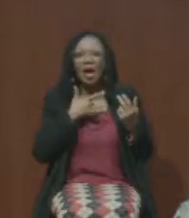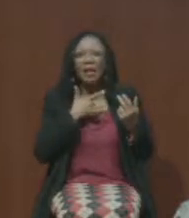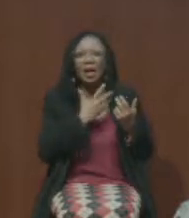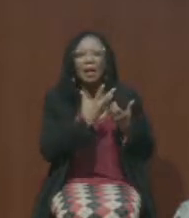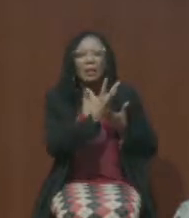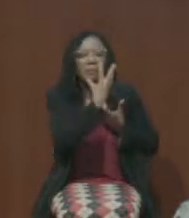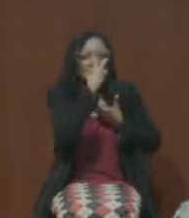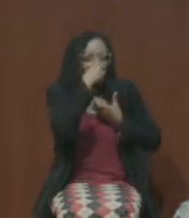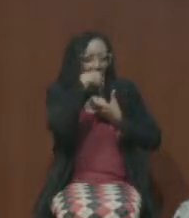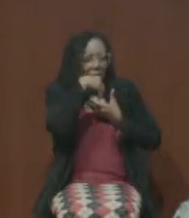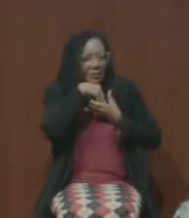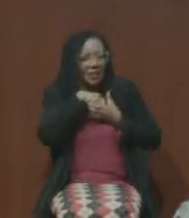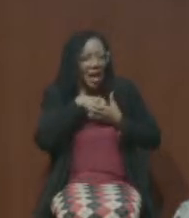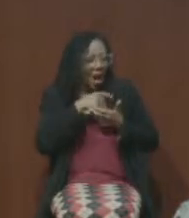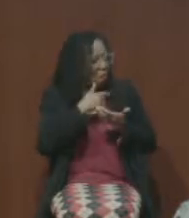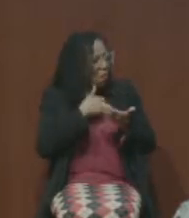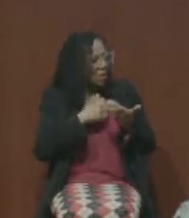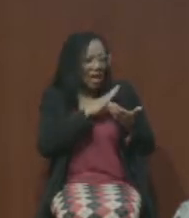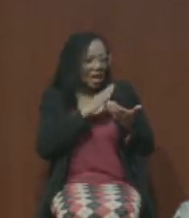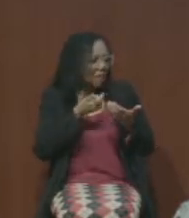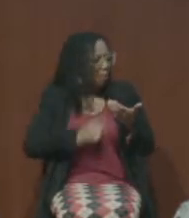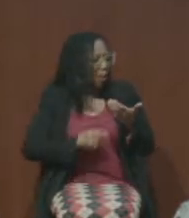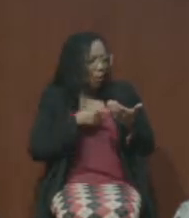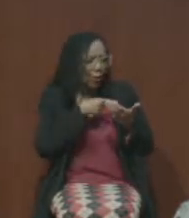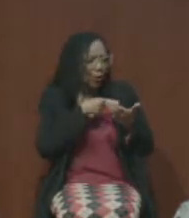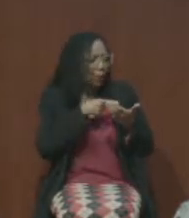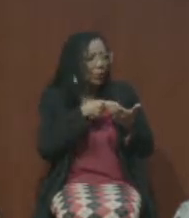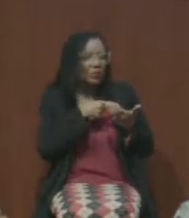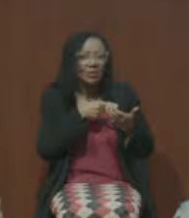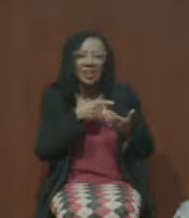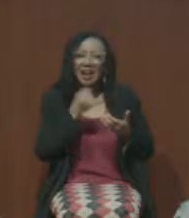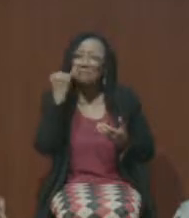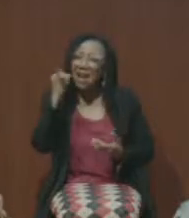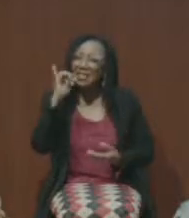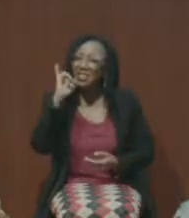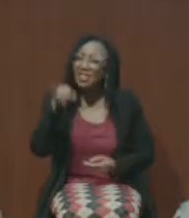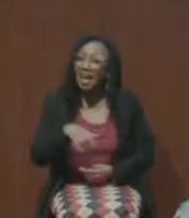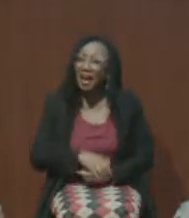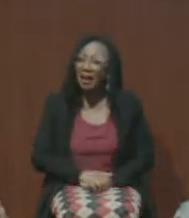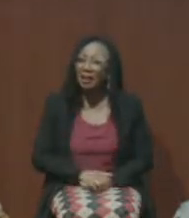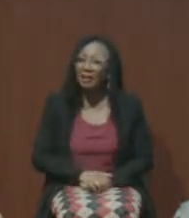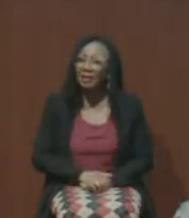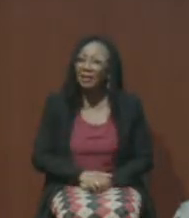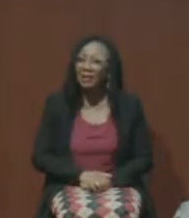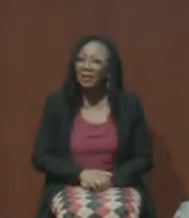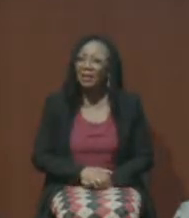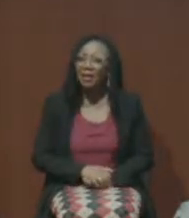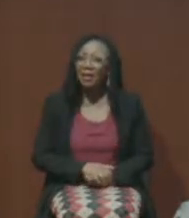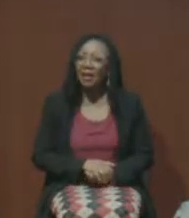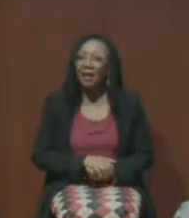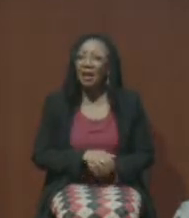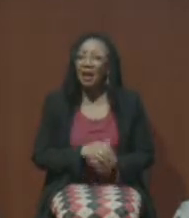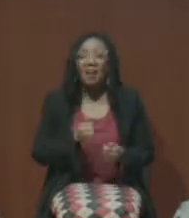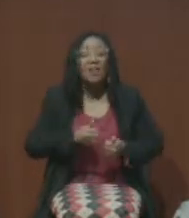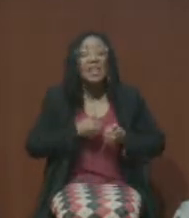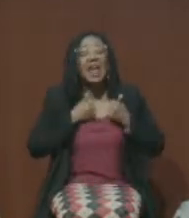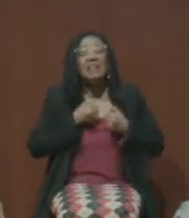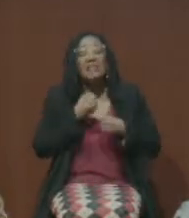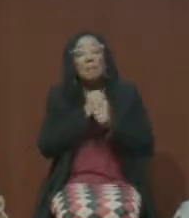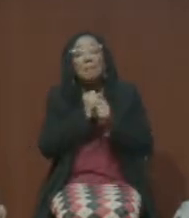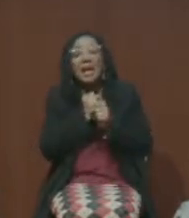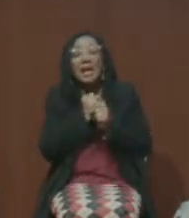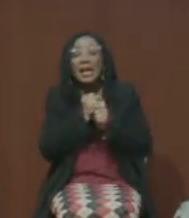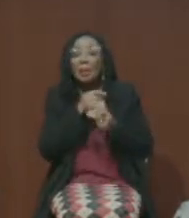I wish I didn't bring you to life. So that act of annihilation of life making